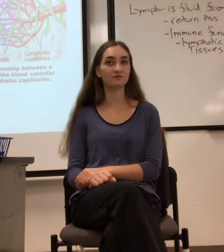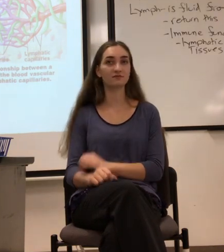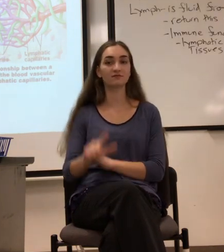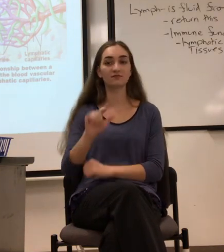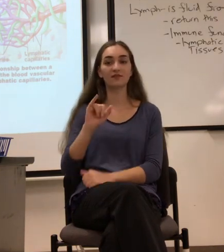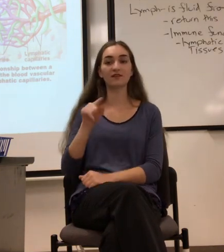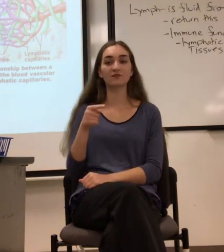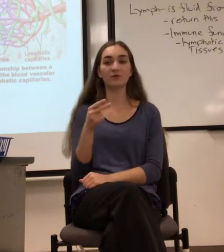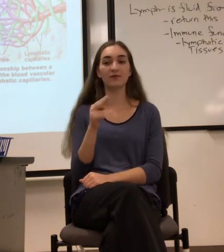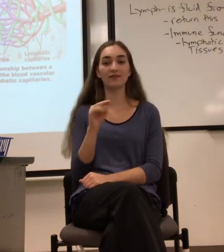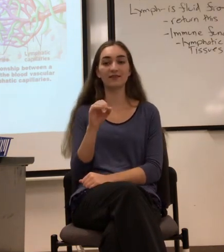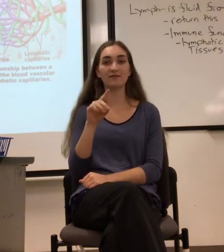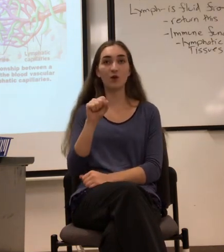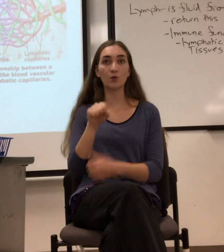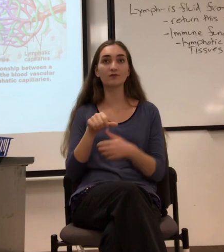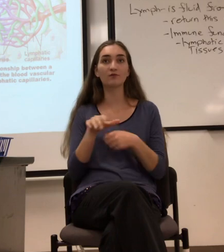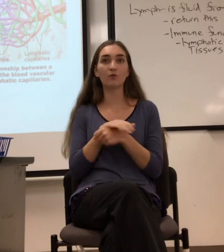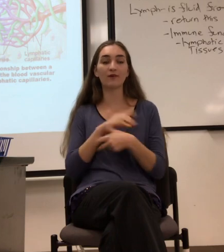axillary,